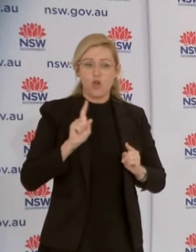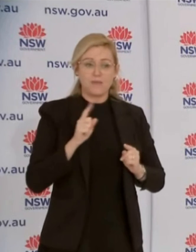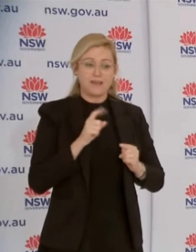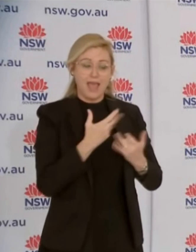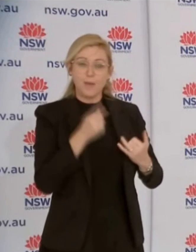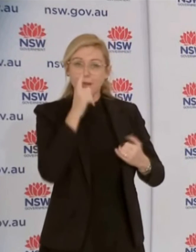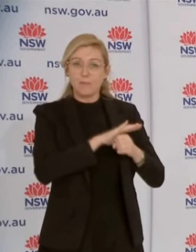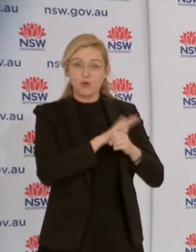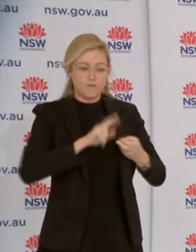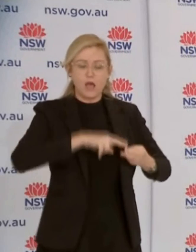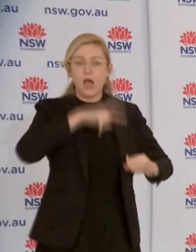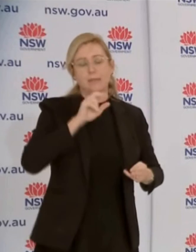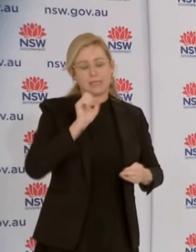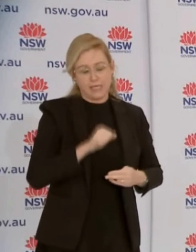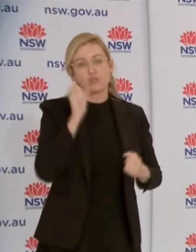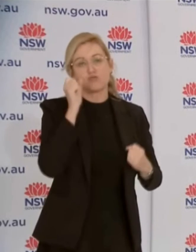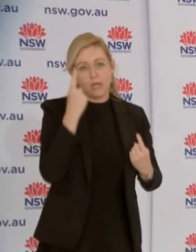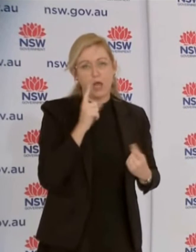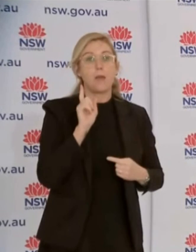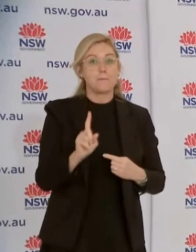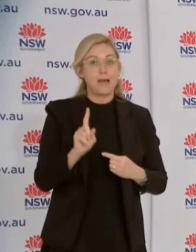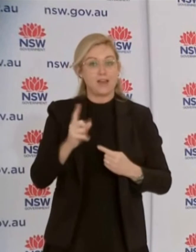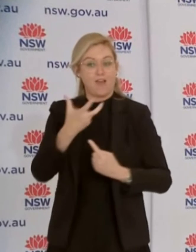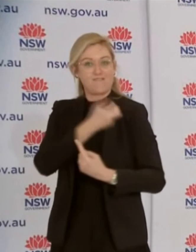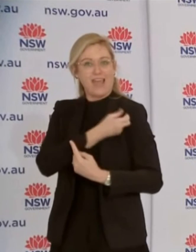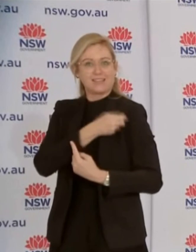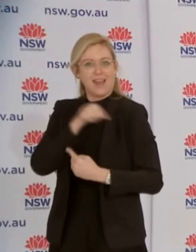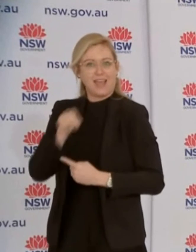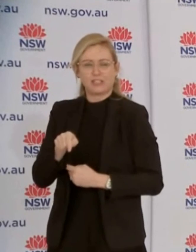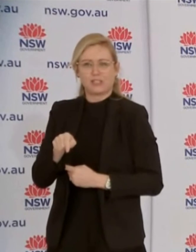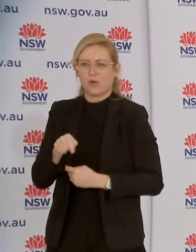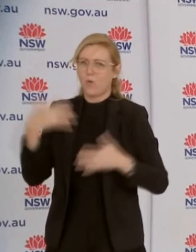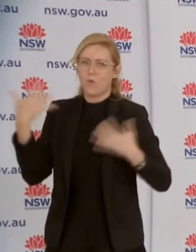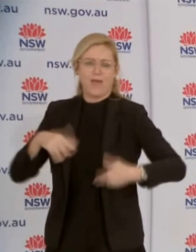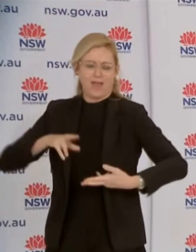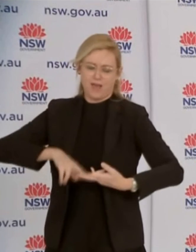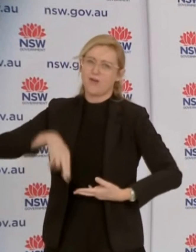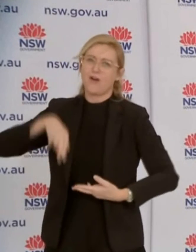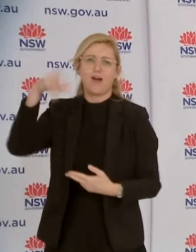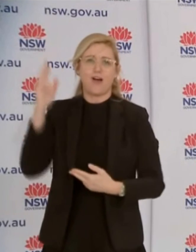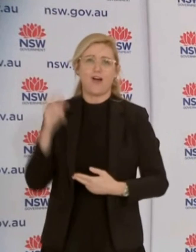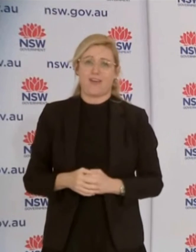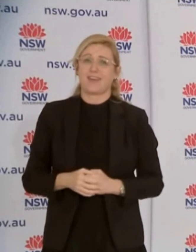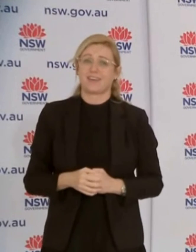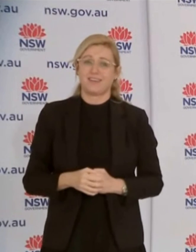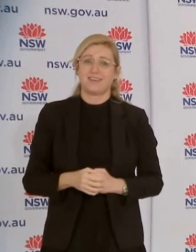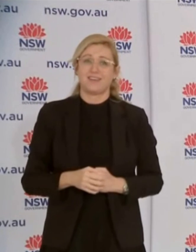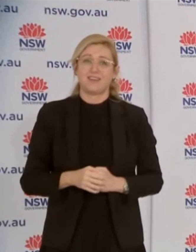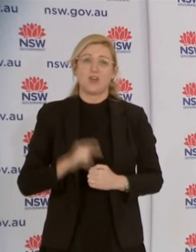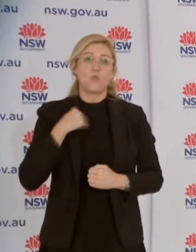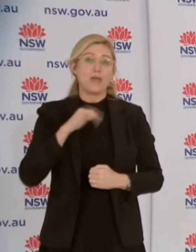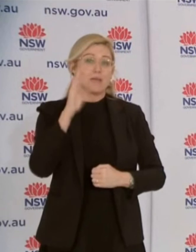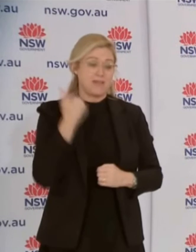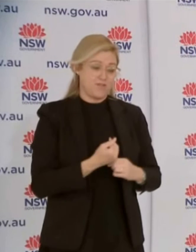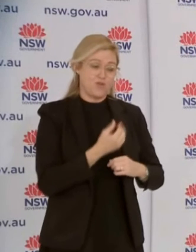South Wales are some of the highest anywhere on the planet has seen. From getting our population down from 19 or 20%